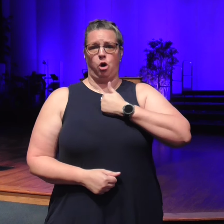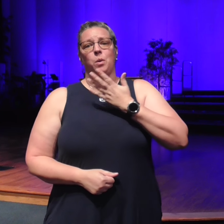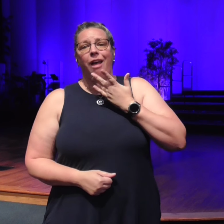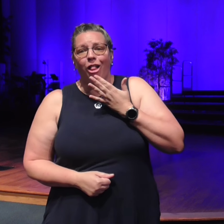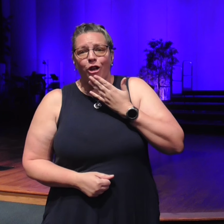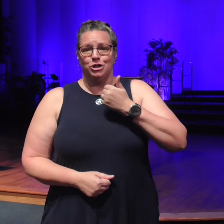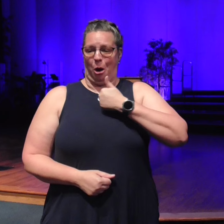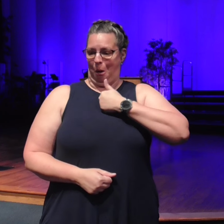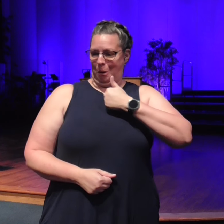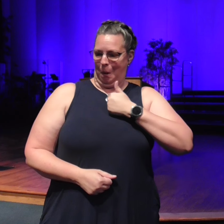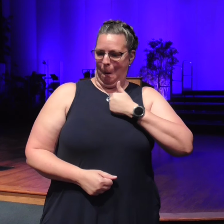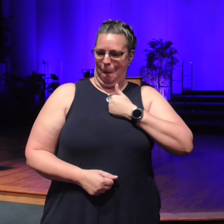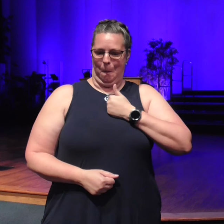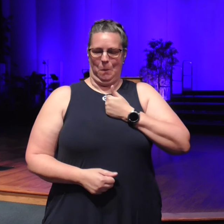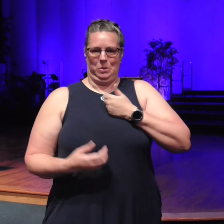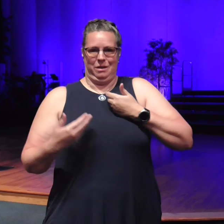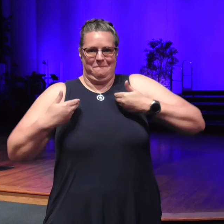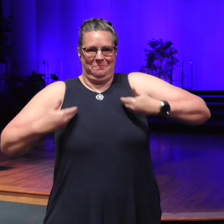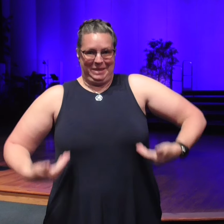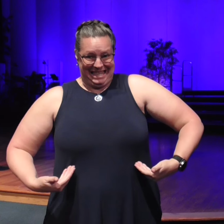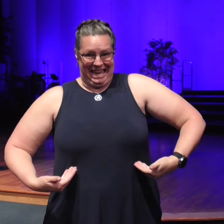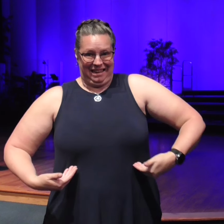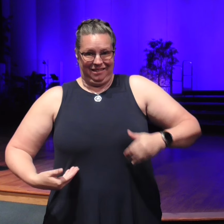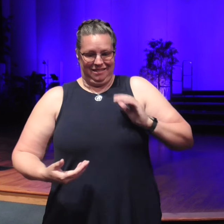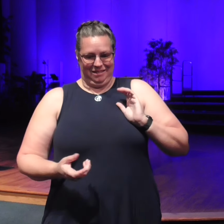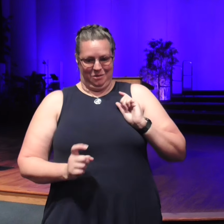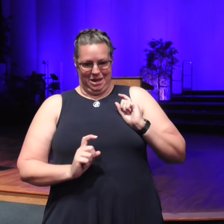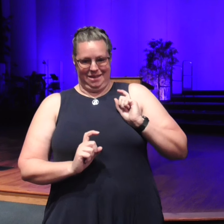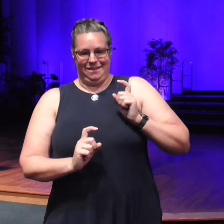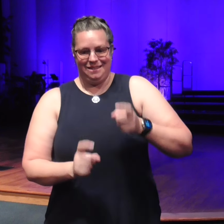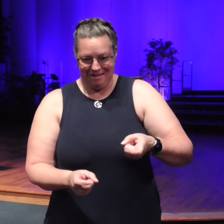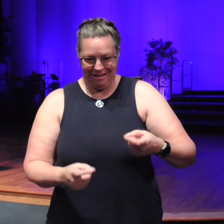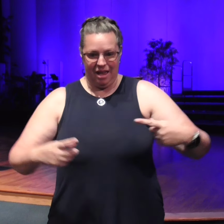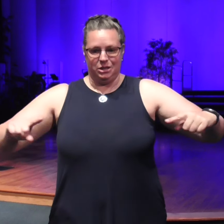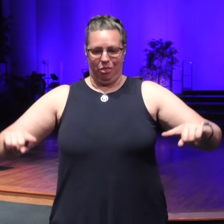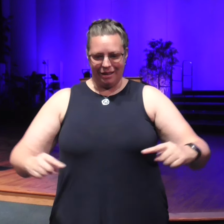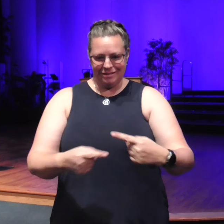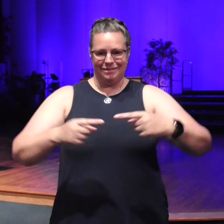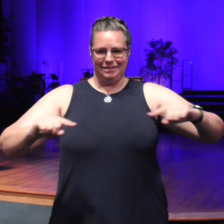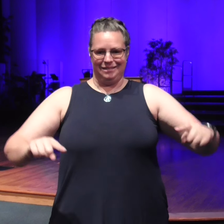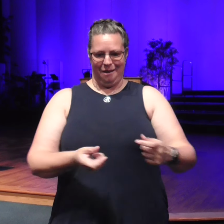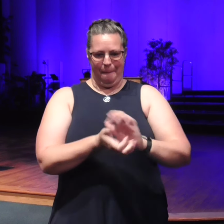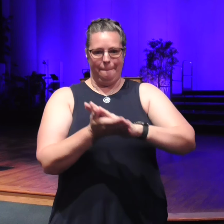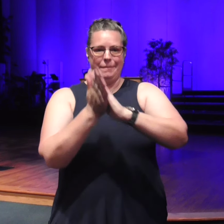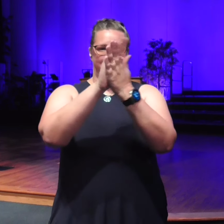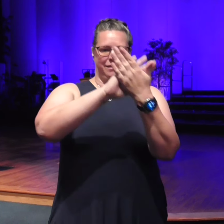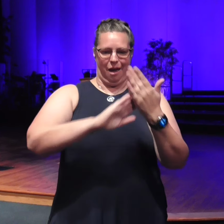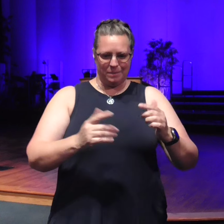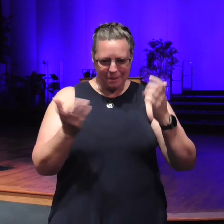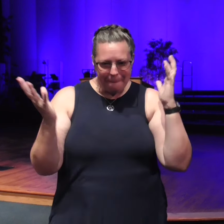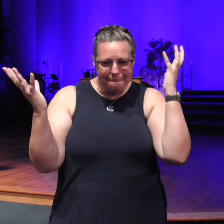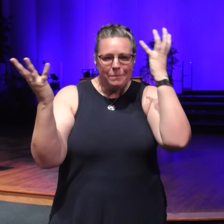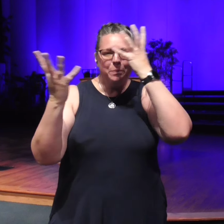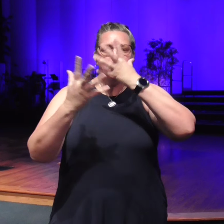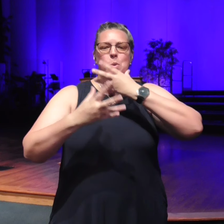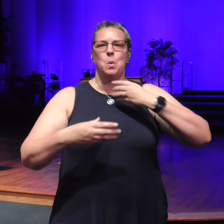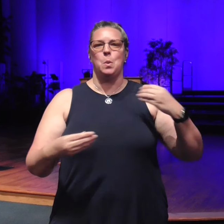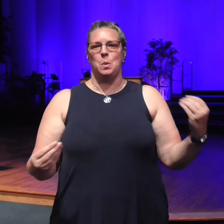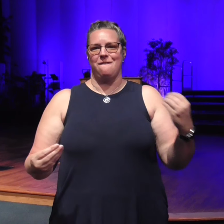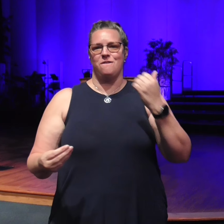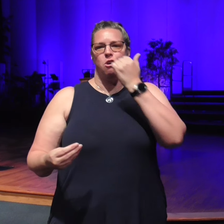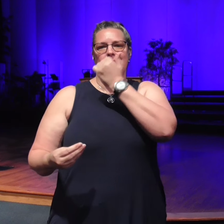our own being, our threads to the one tapestry. And together it's one big, beautiful picture